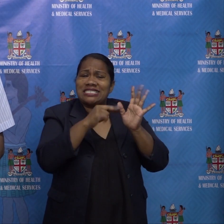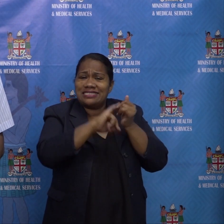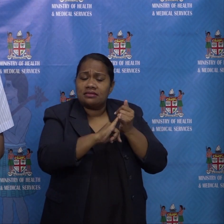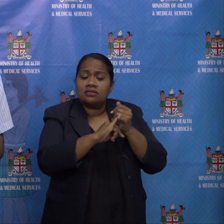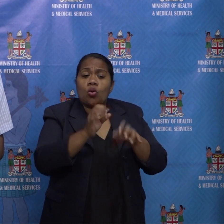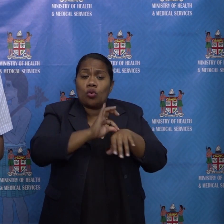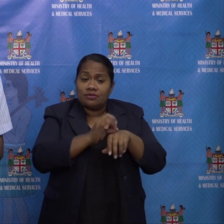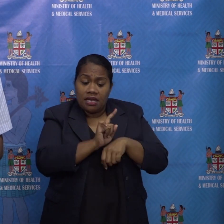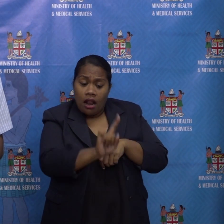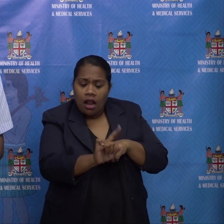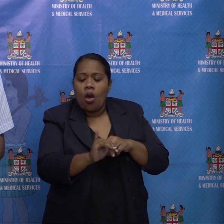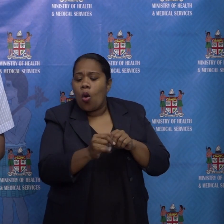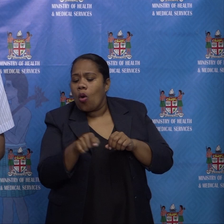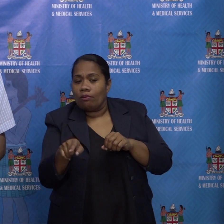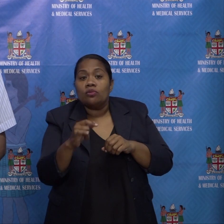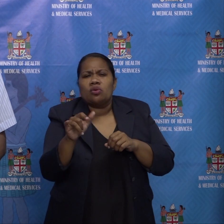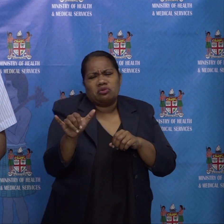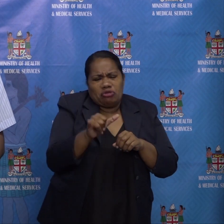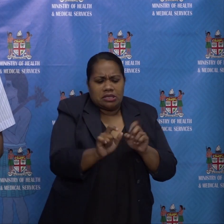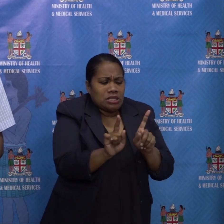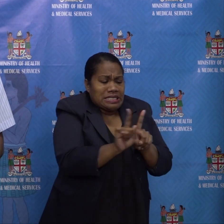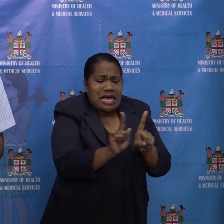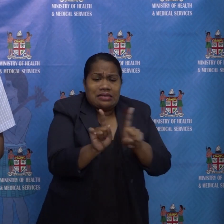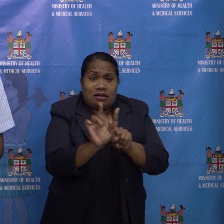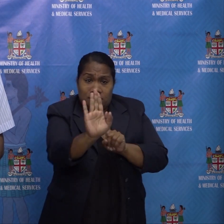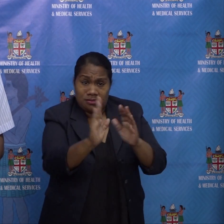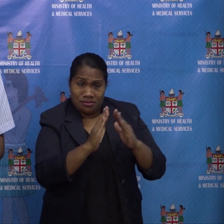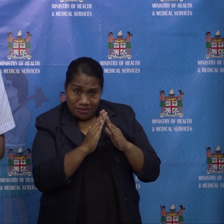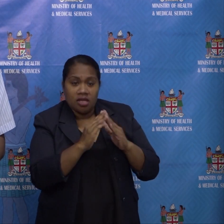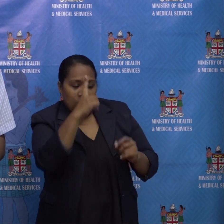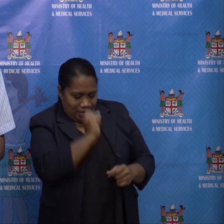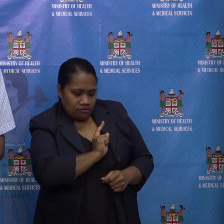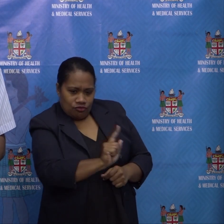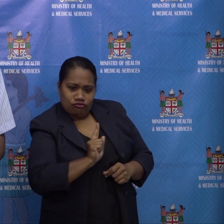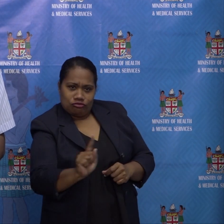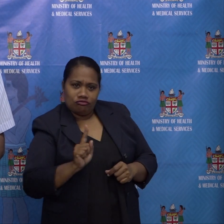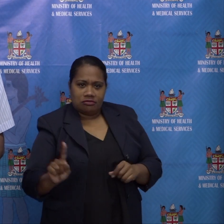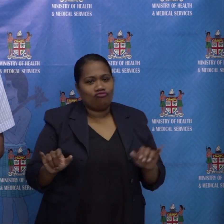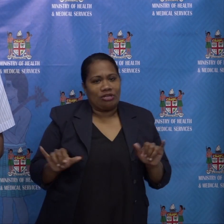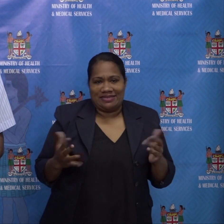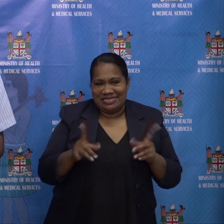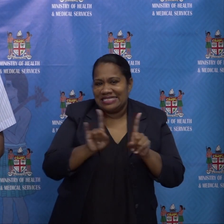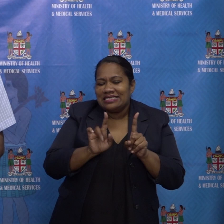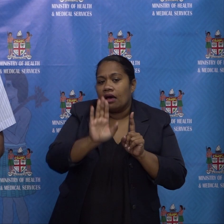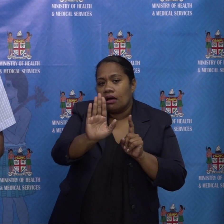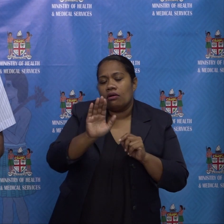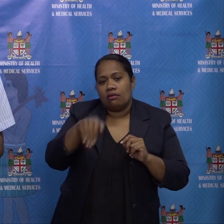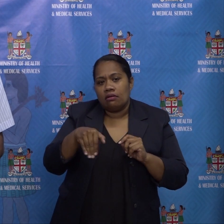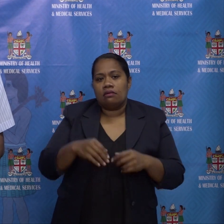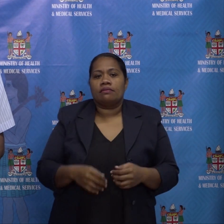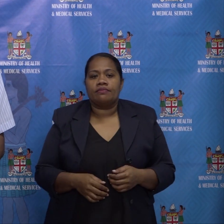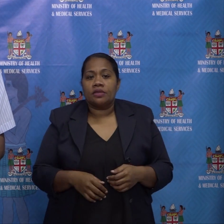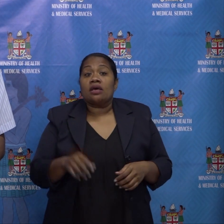to you, to get the medical attention that you seek. Expect to